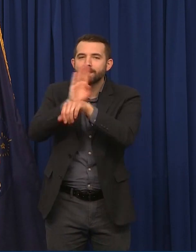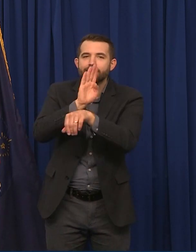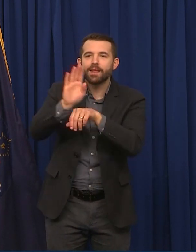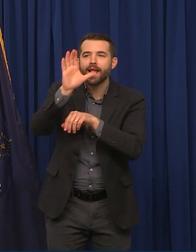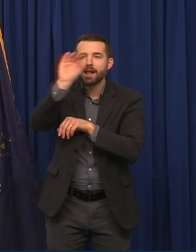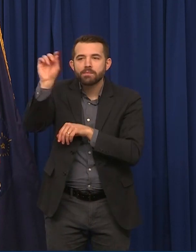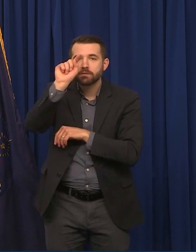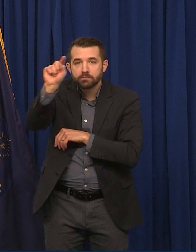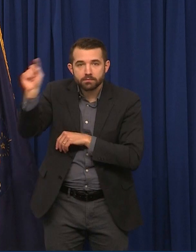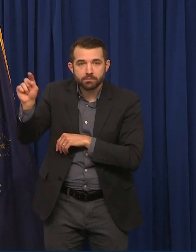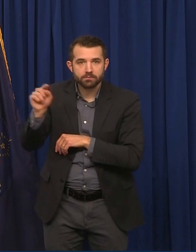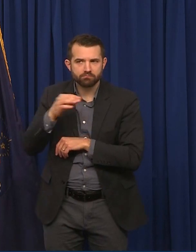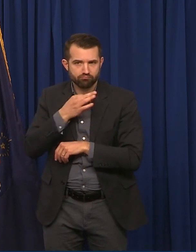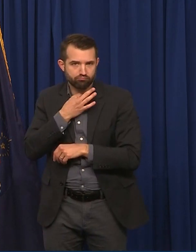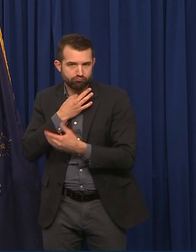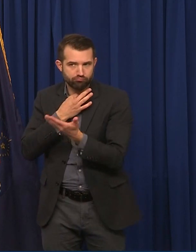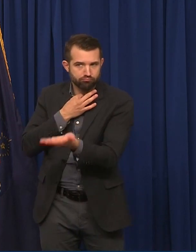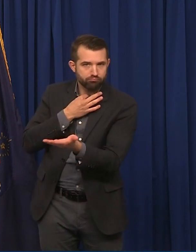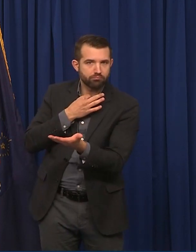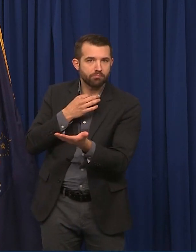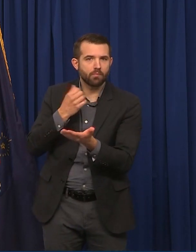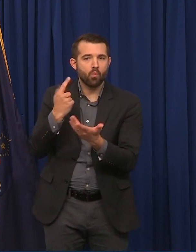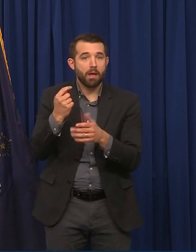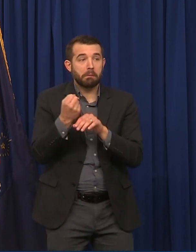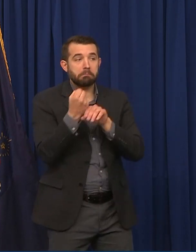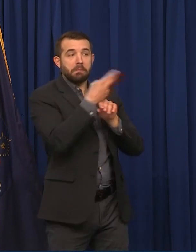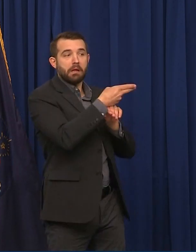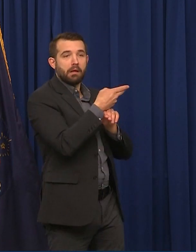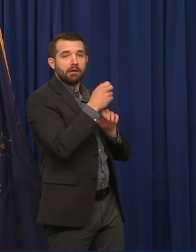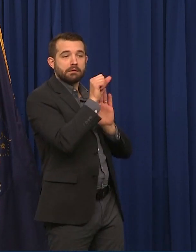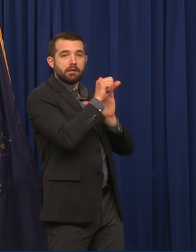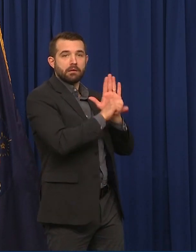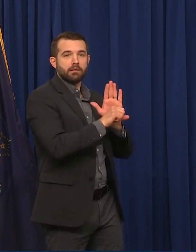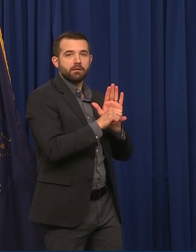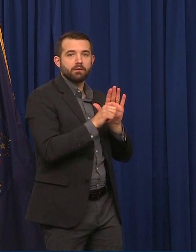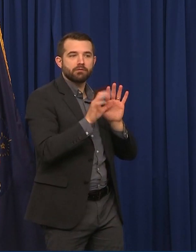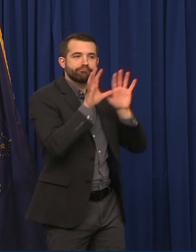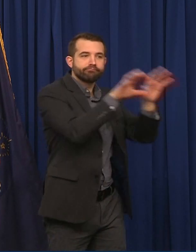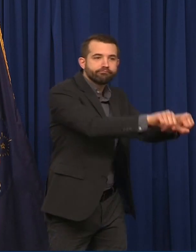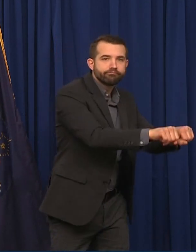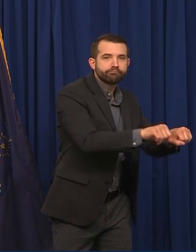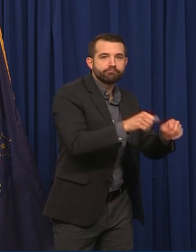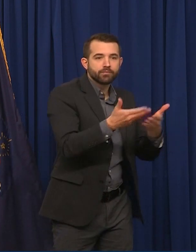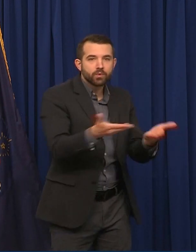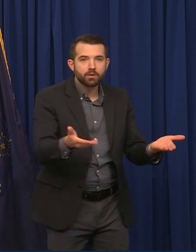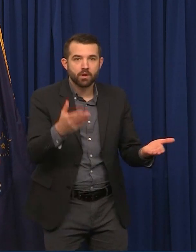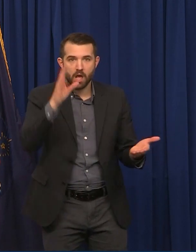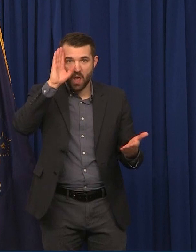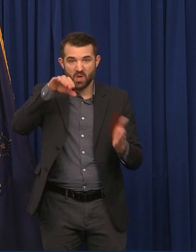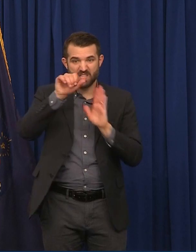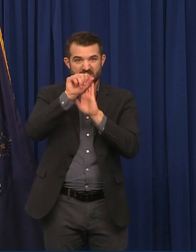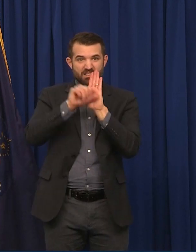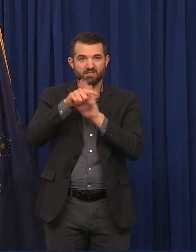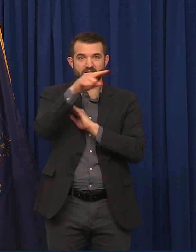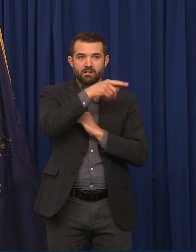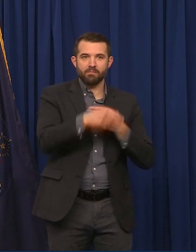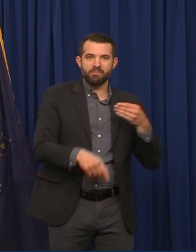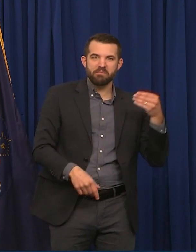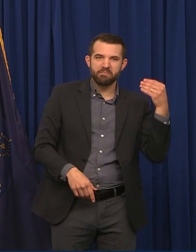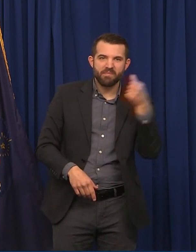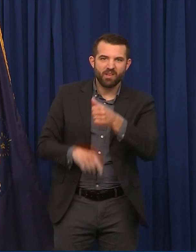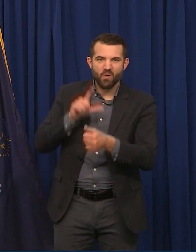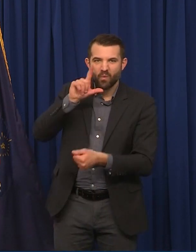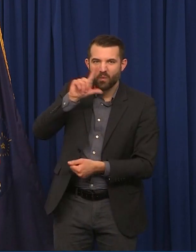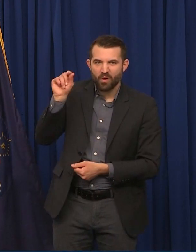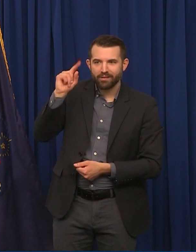like masks, gloves, et cetera? I know there's been some reports that some states are paying, 20 cents for gloves